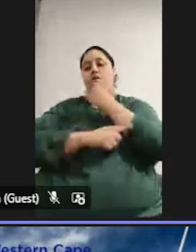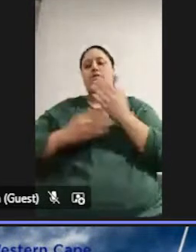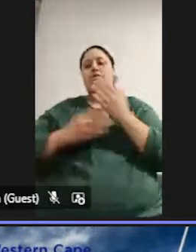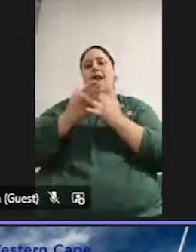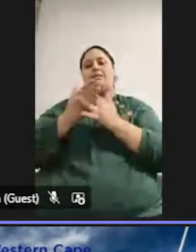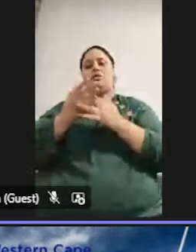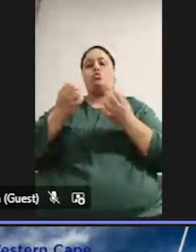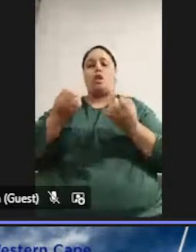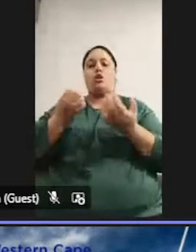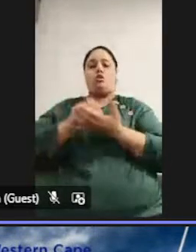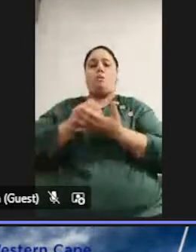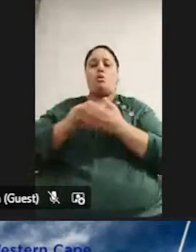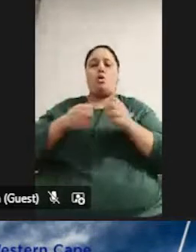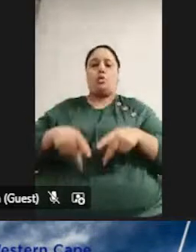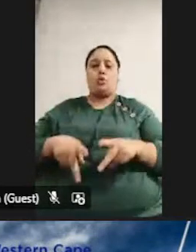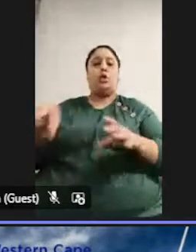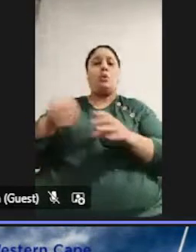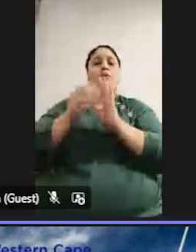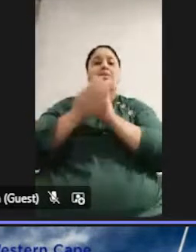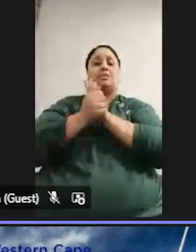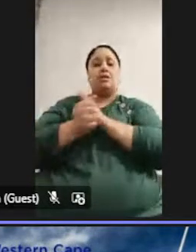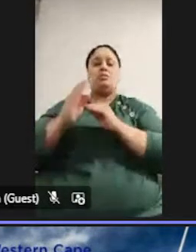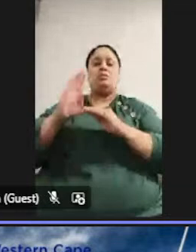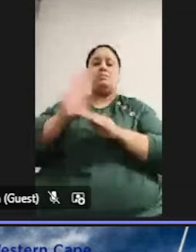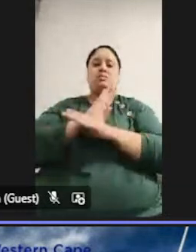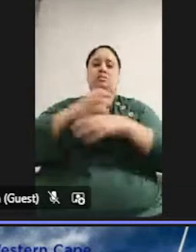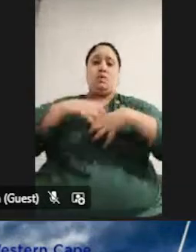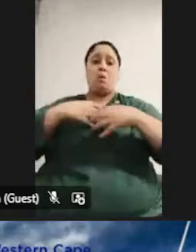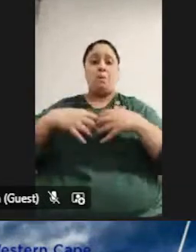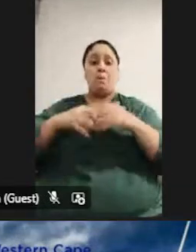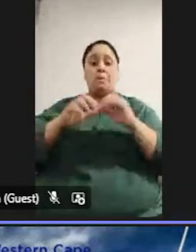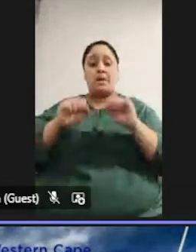includes skills, entrepreneurship and employability.